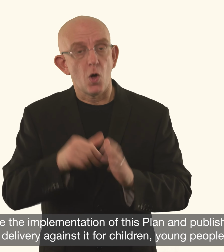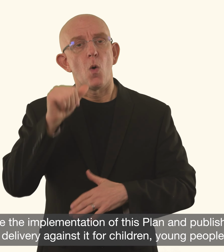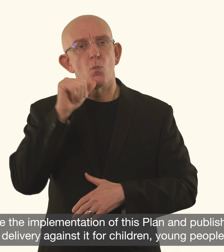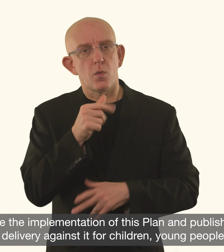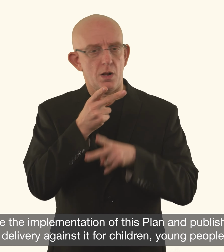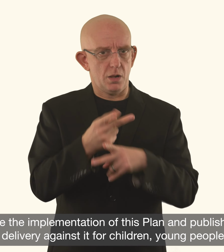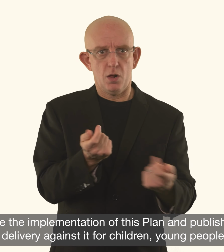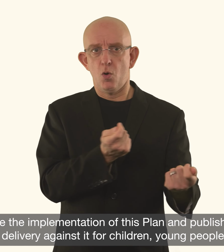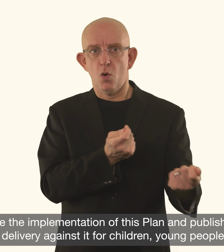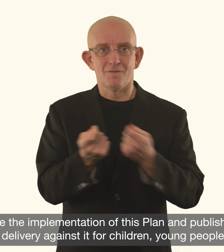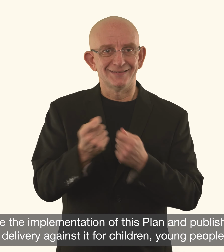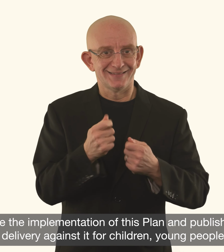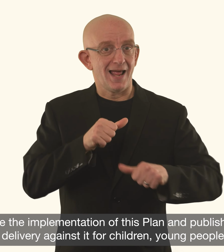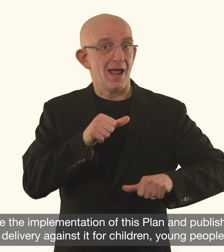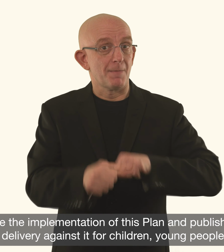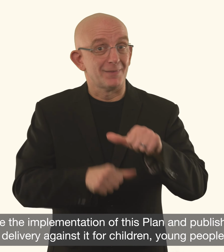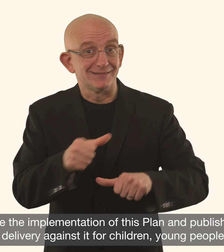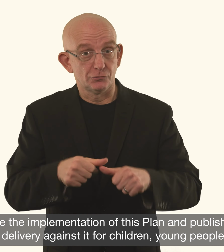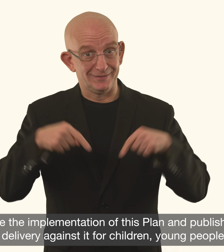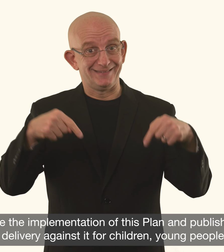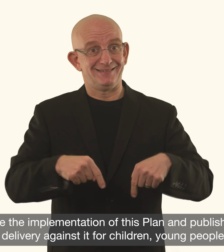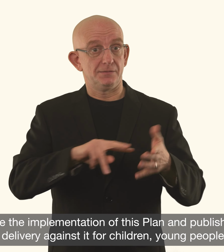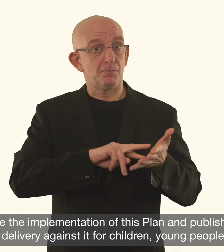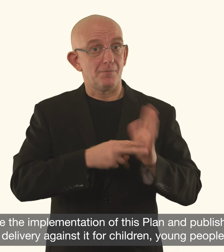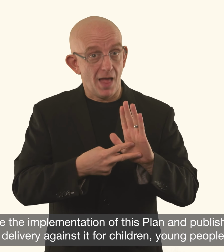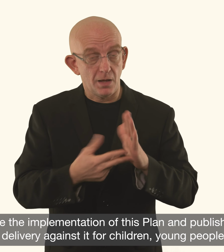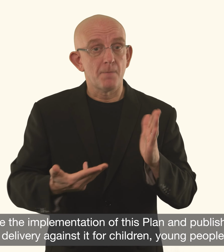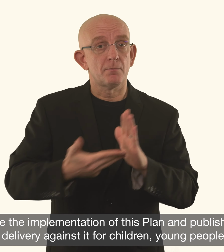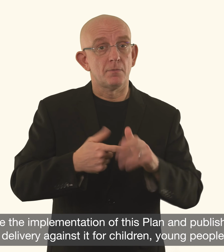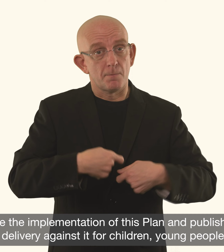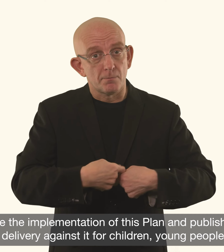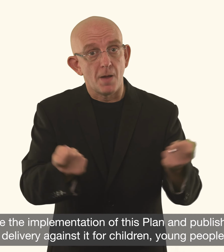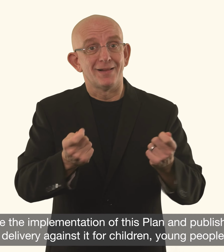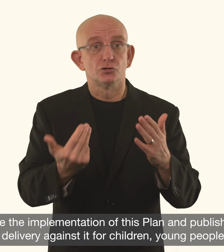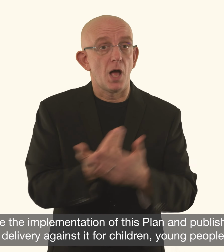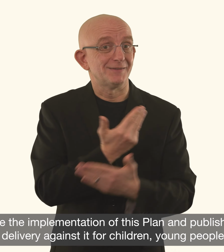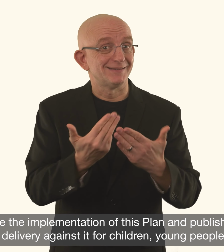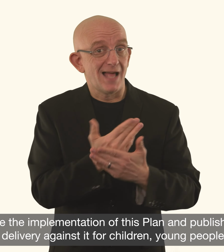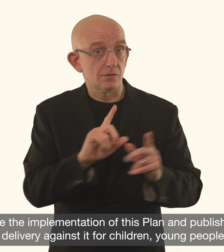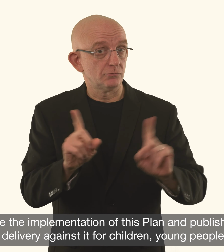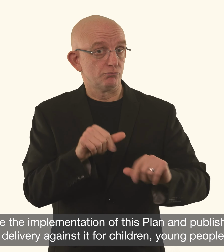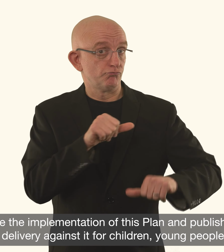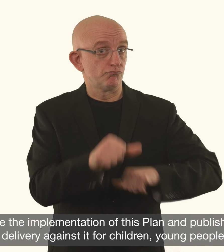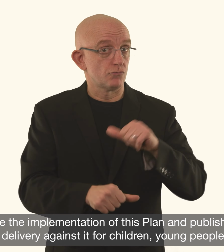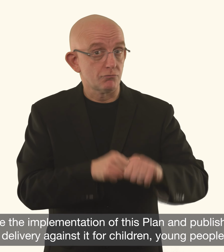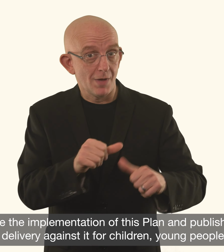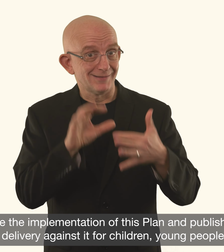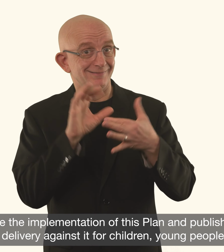oversee the implementation of this plan and publish updates on progress in delivery against it for children, young people and parents.